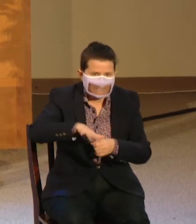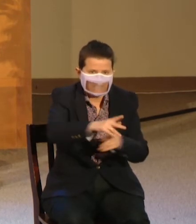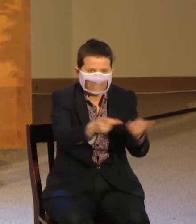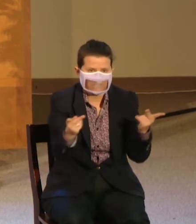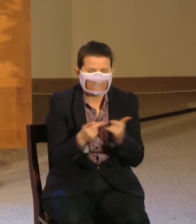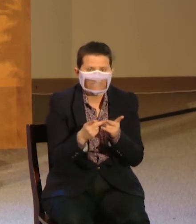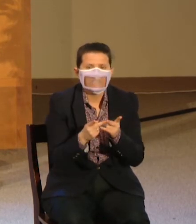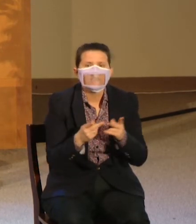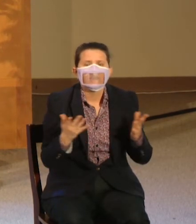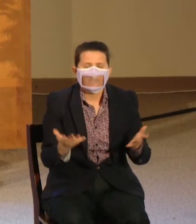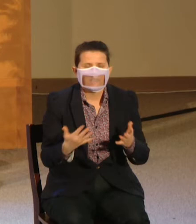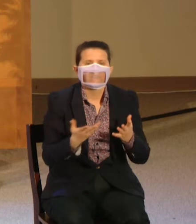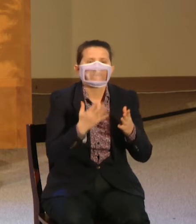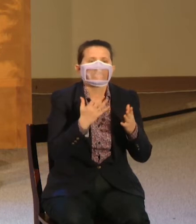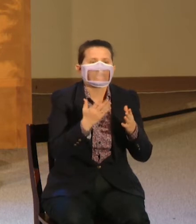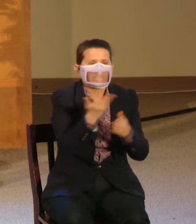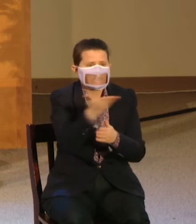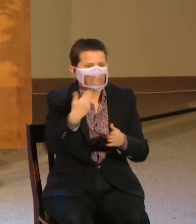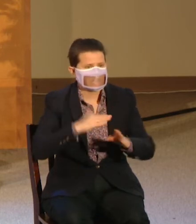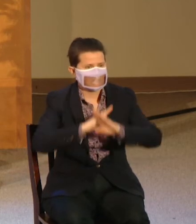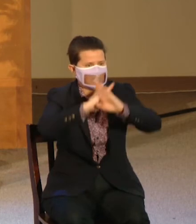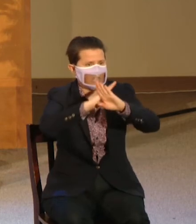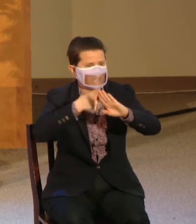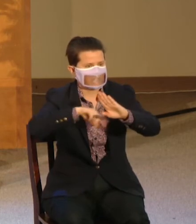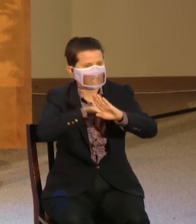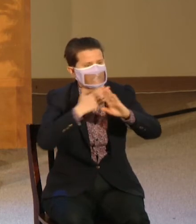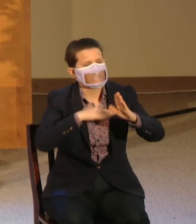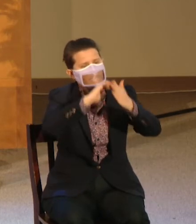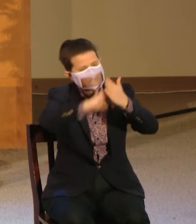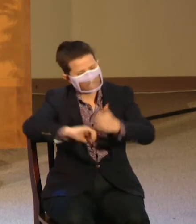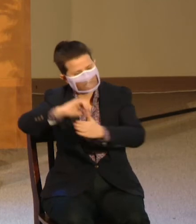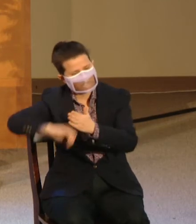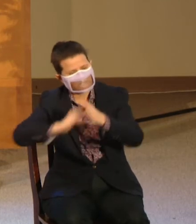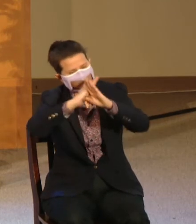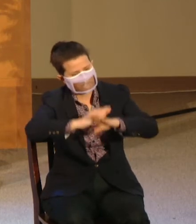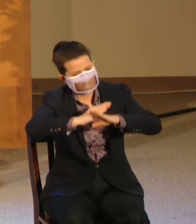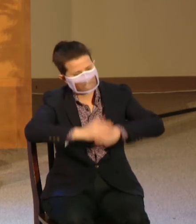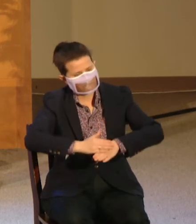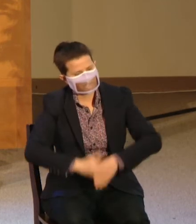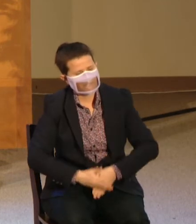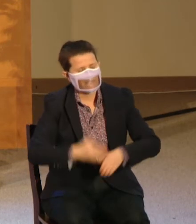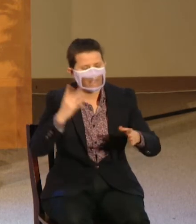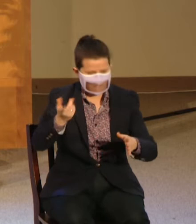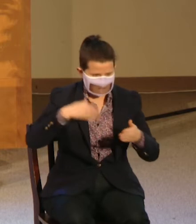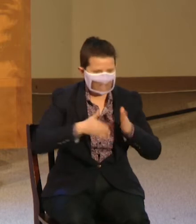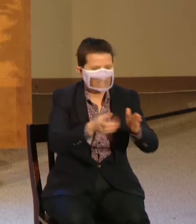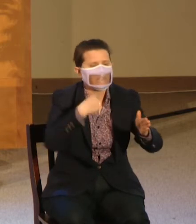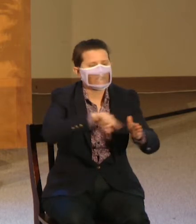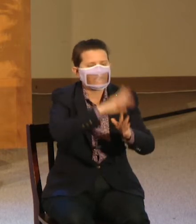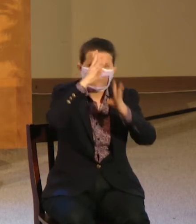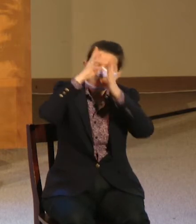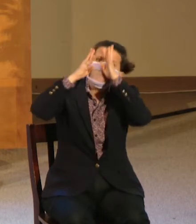have to remove the things blocking your connection and your creativity. You have to step into the